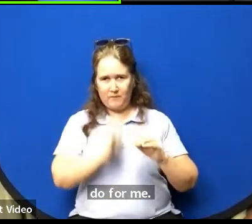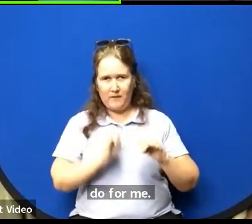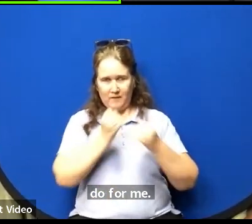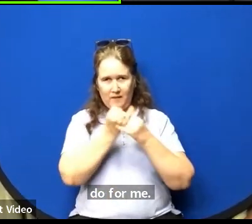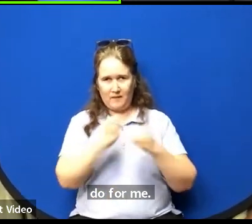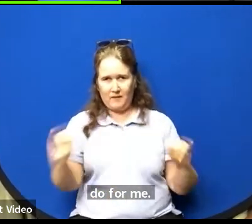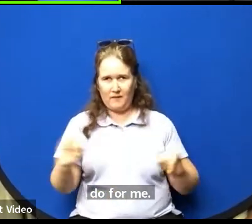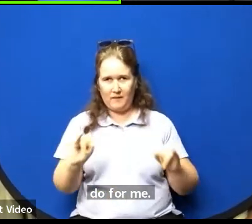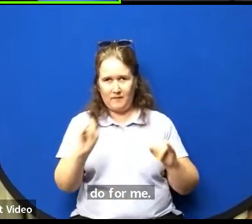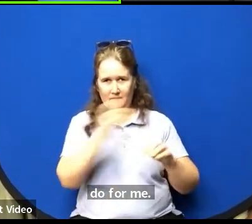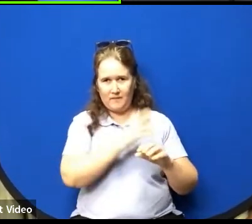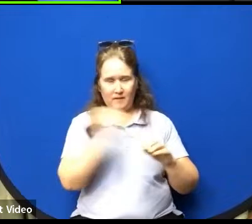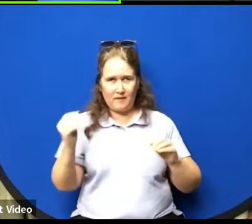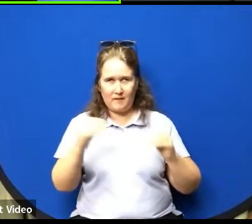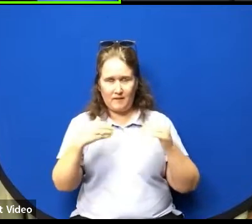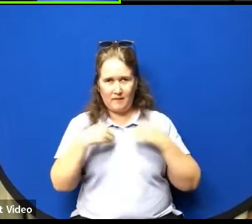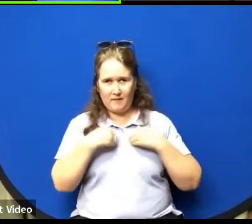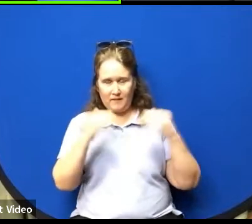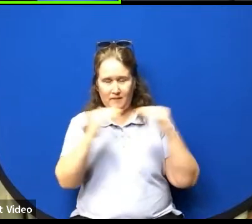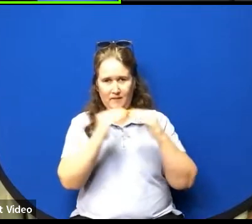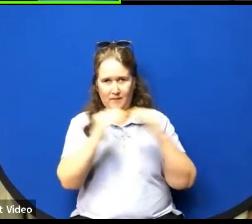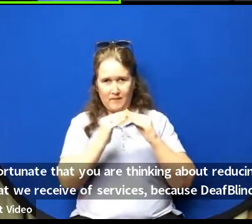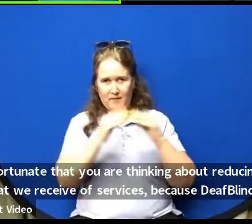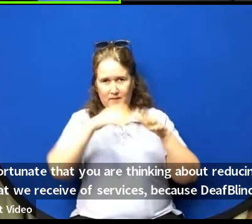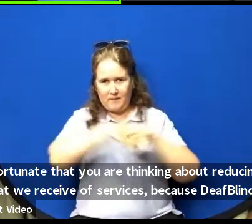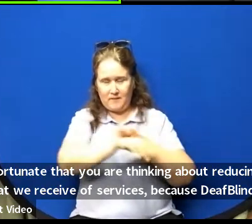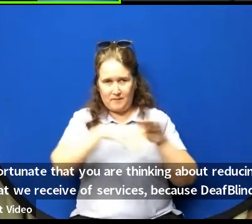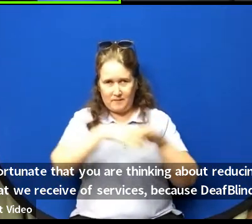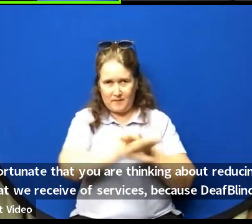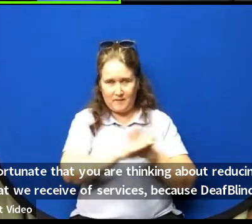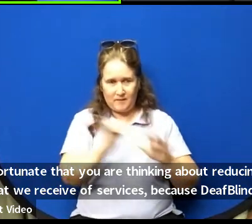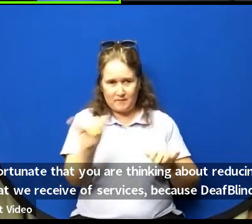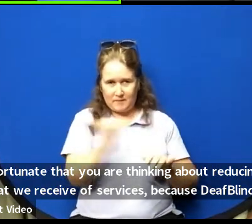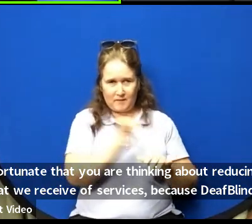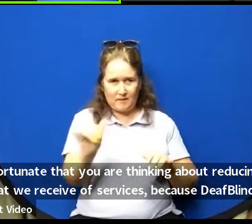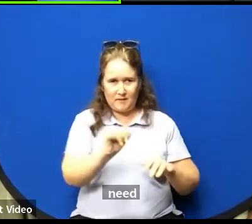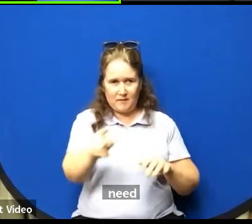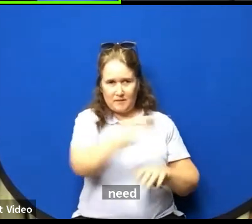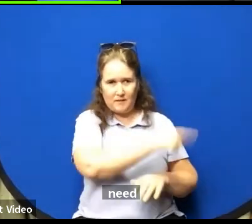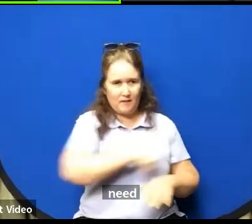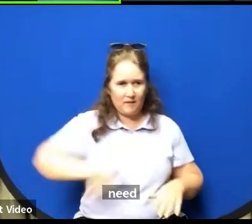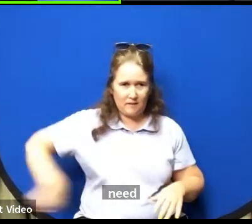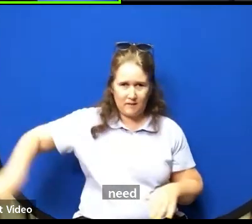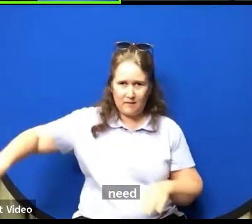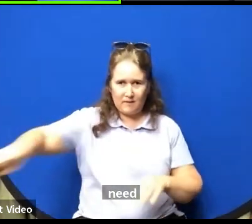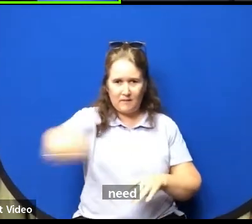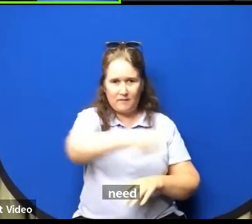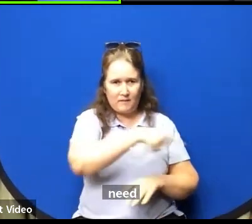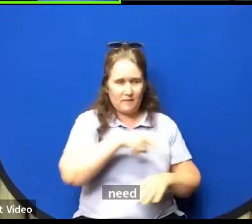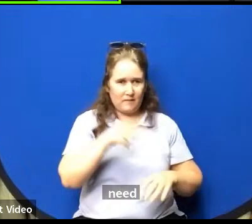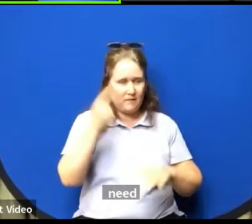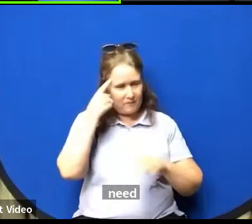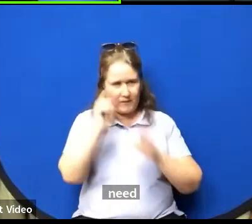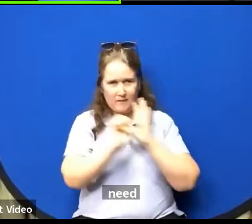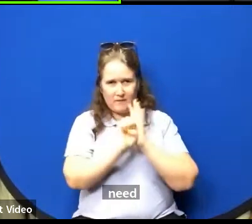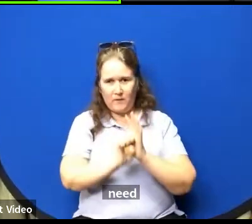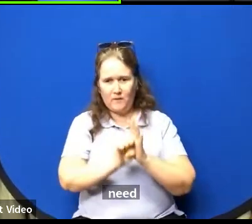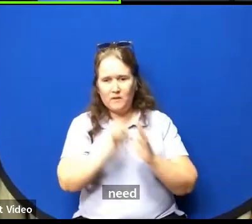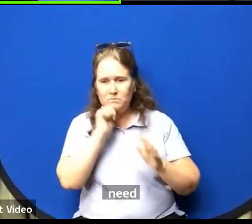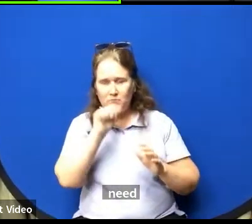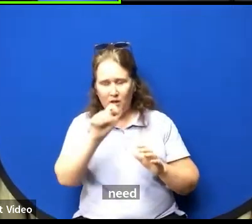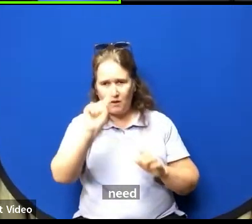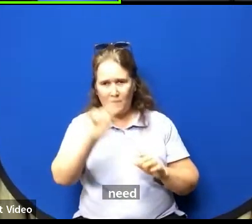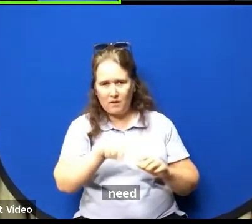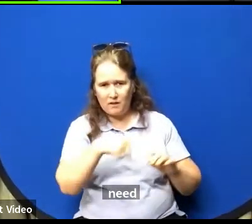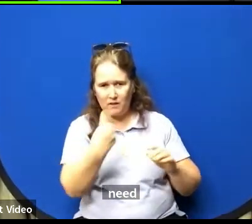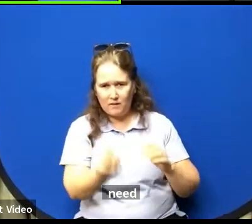deafblind people need these services in order to live a happy and independent life and to be able to access things in